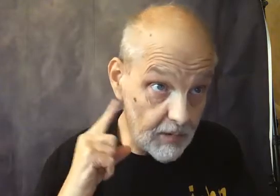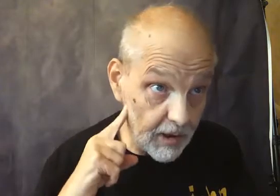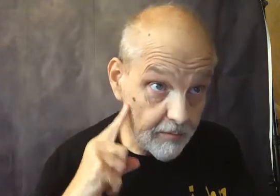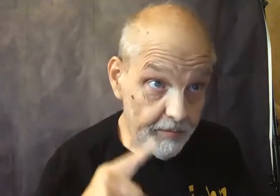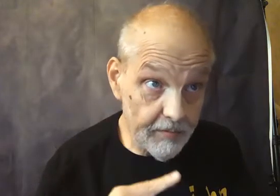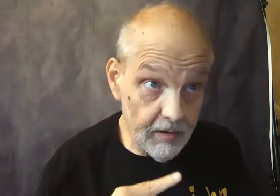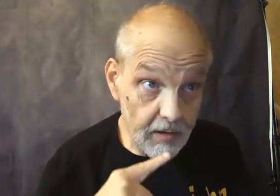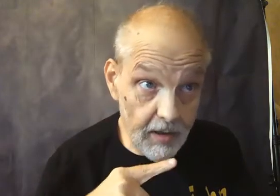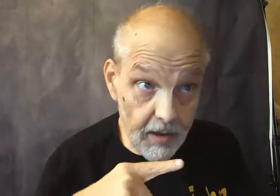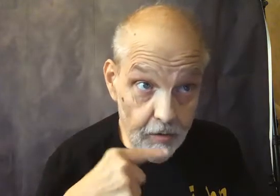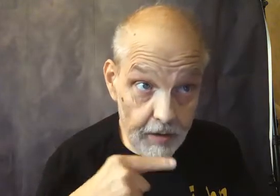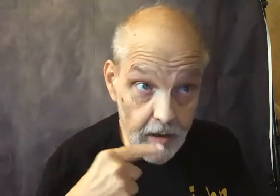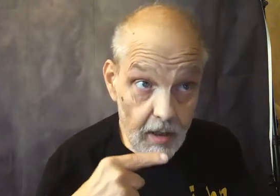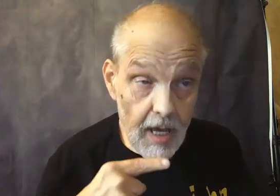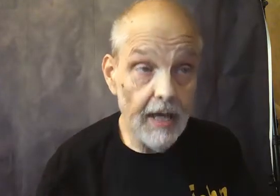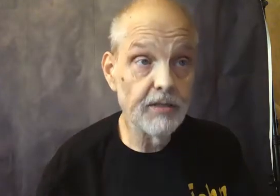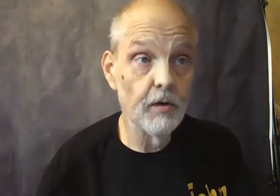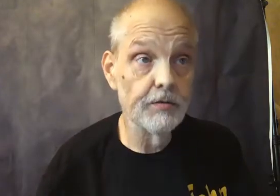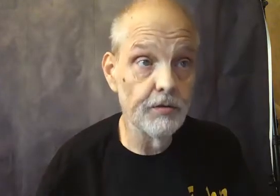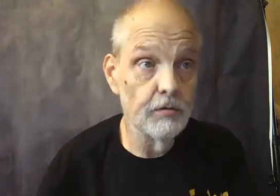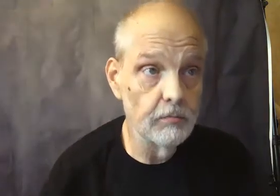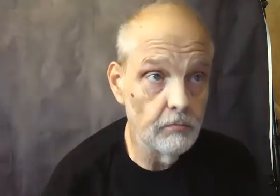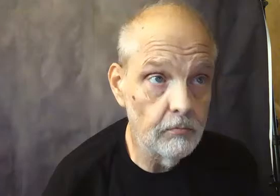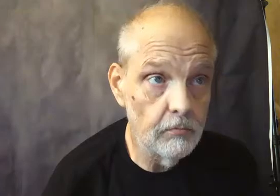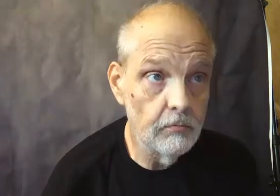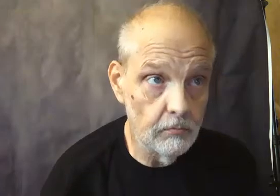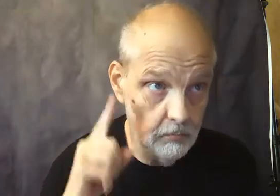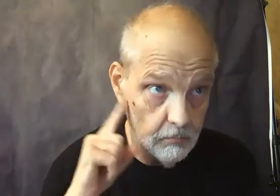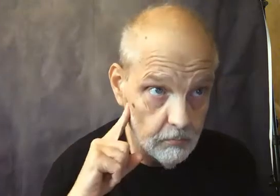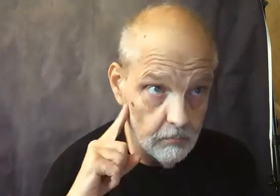Deaf, hearing, as opposed to